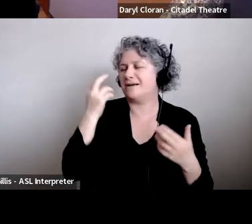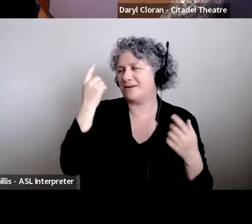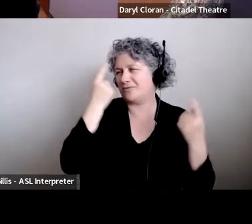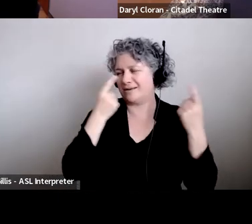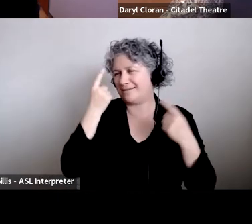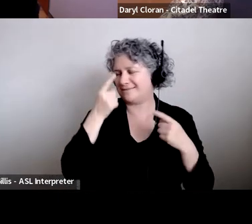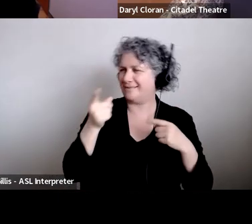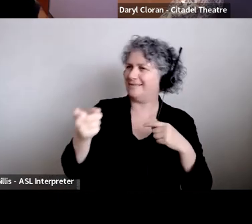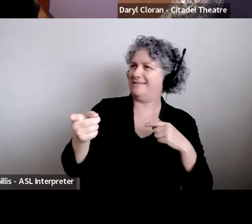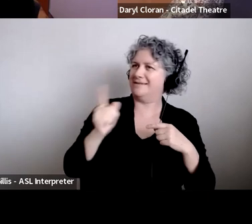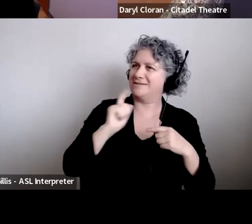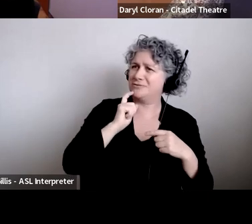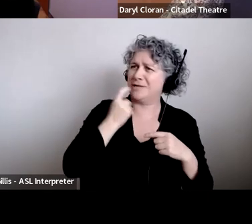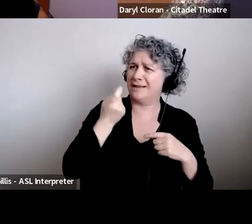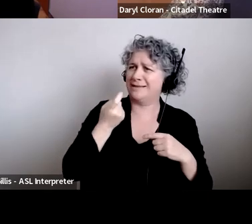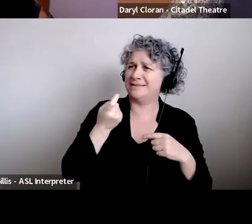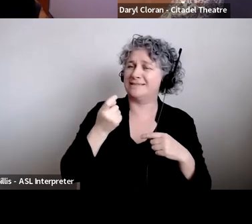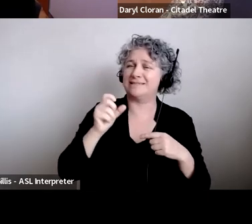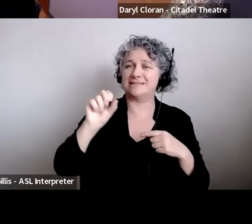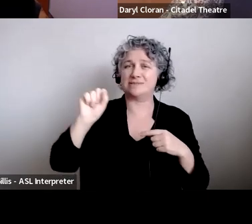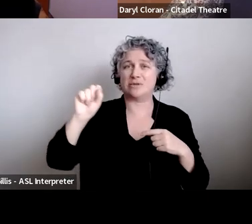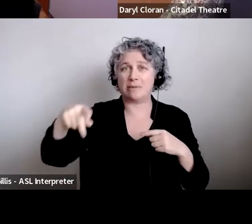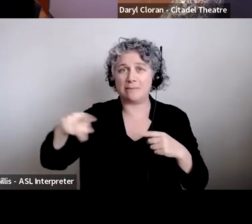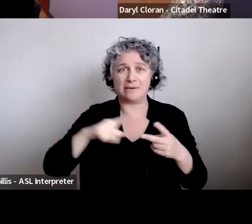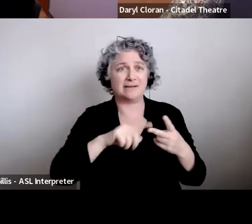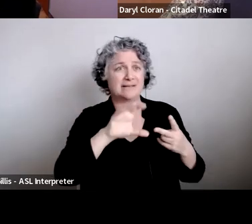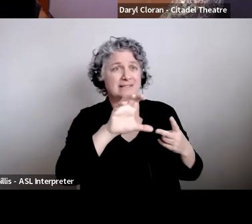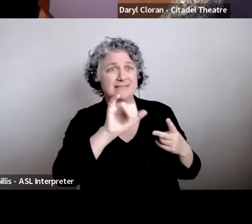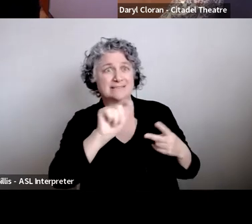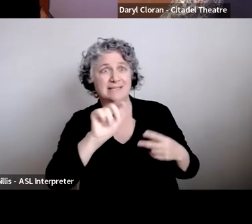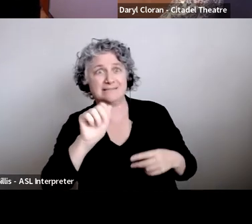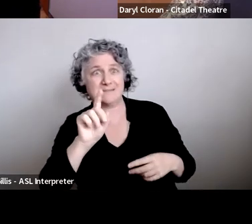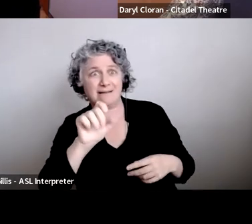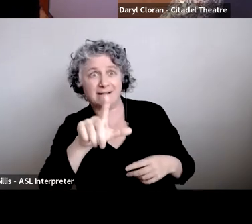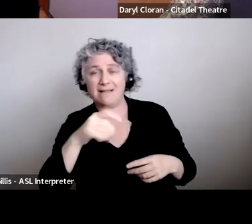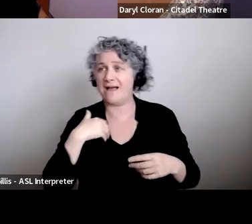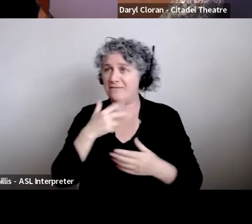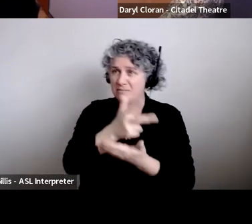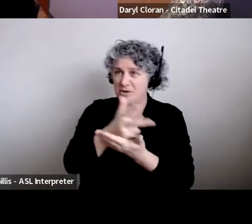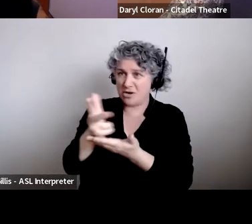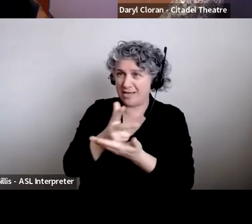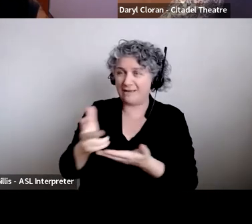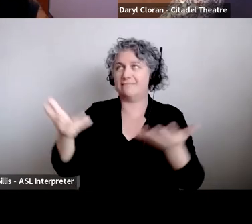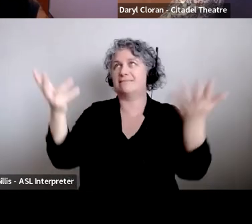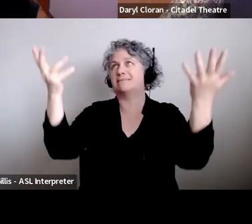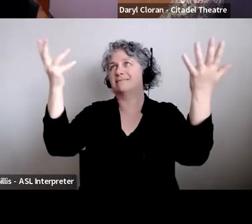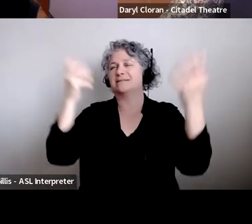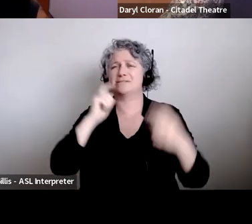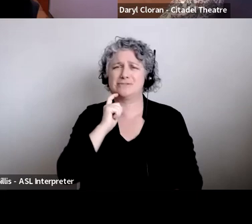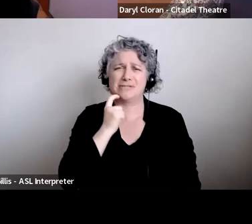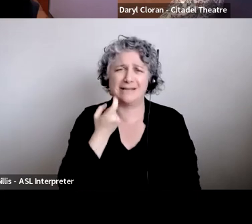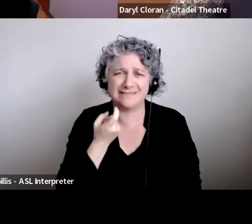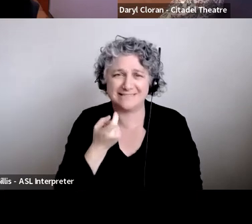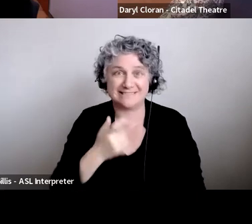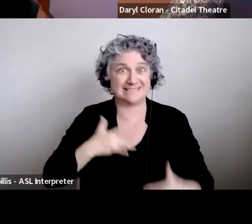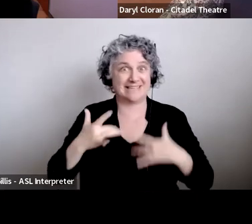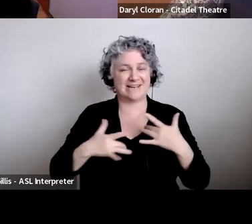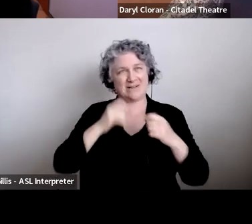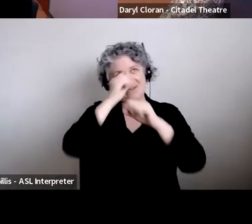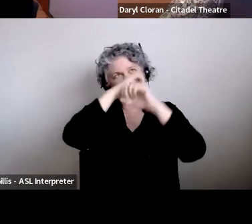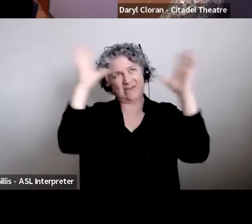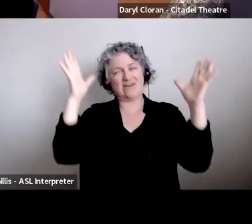of Soulpepper and Citadel that have parking lots. I find that very exciting as a